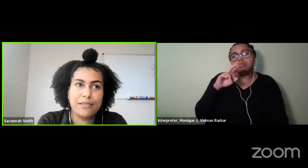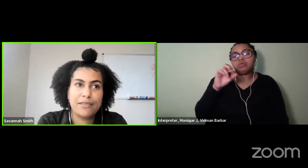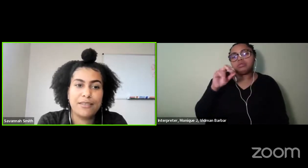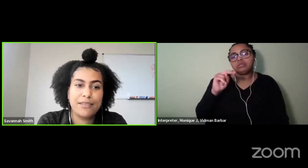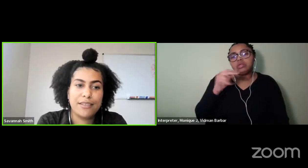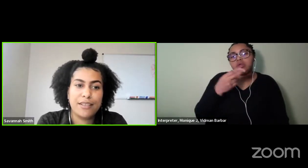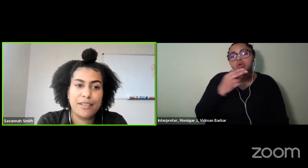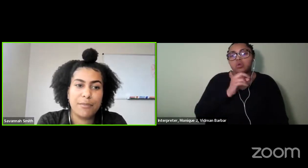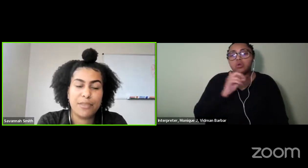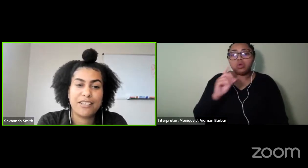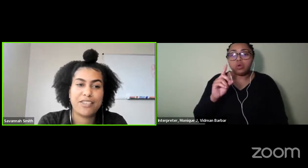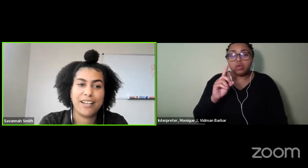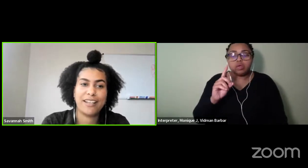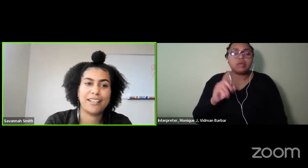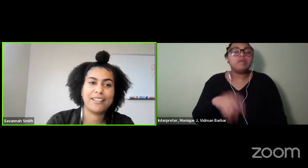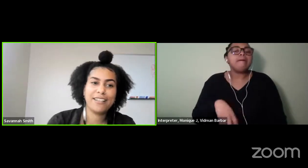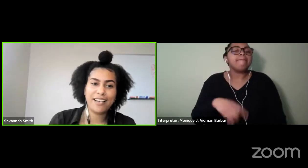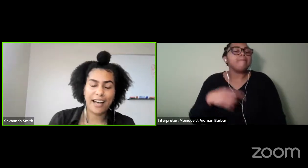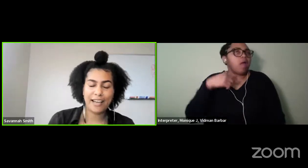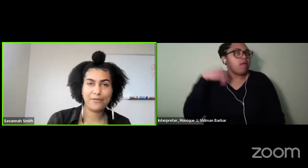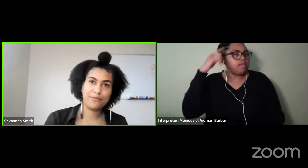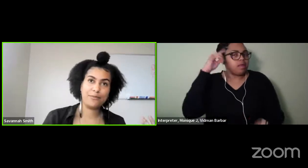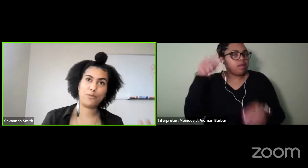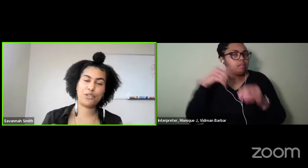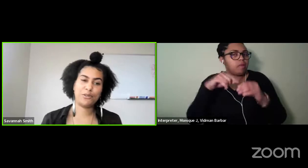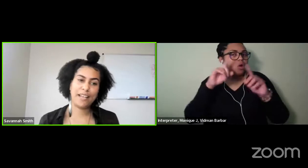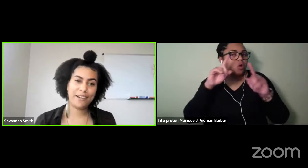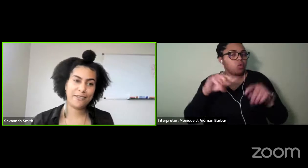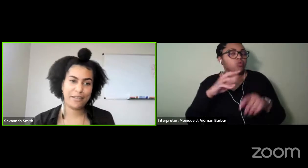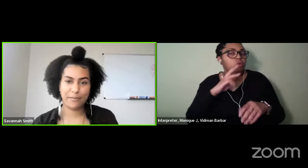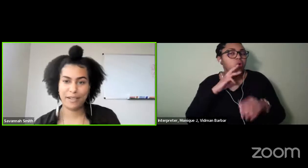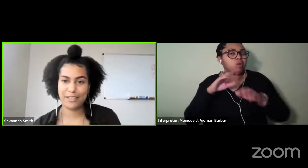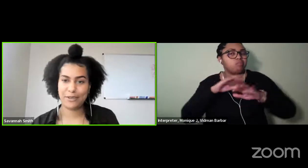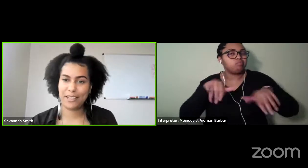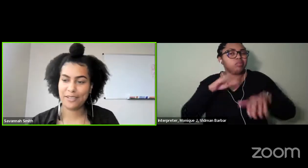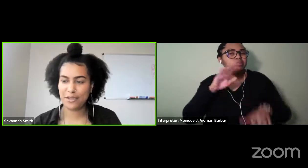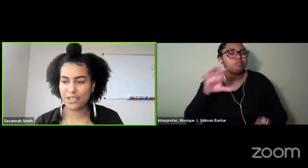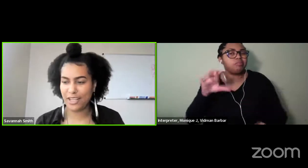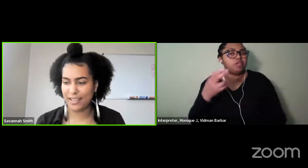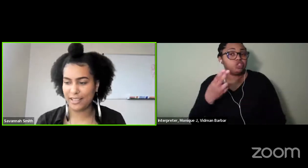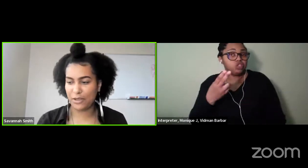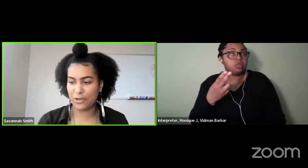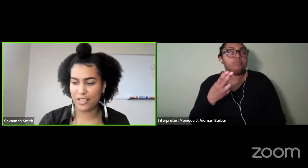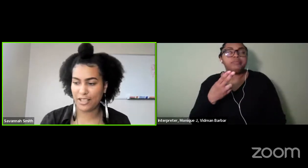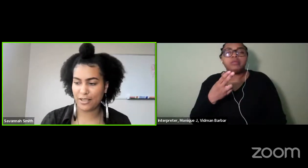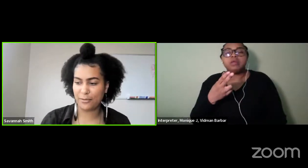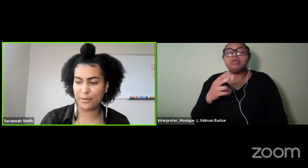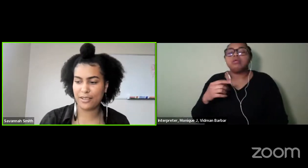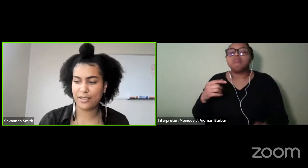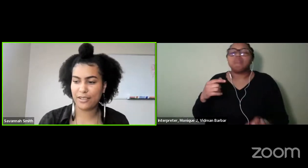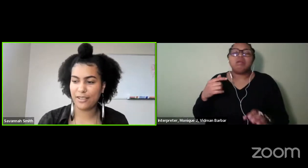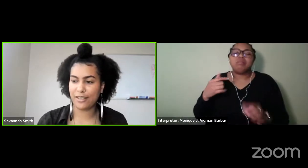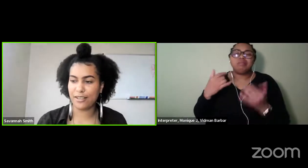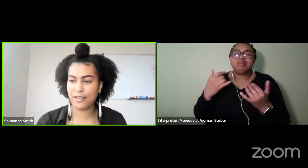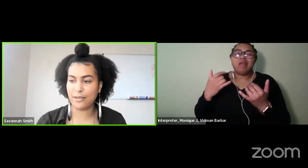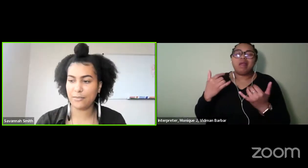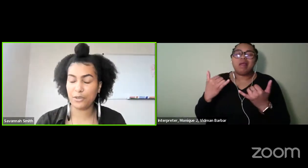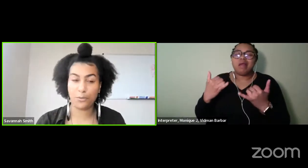to the beach, I more so now in my adult life associate like the ocean